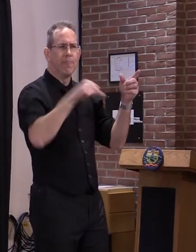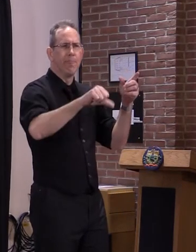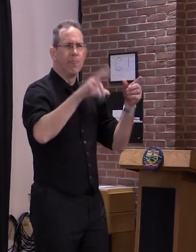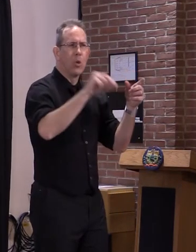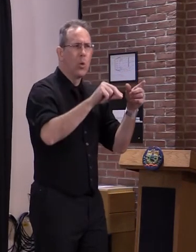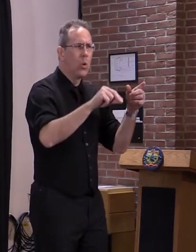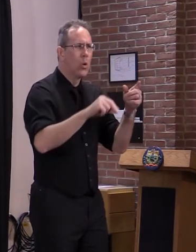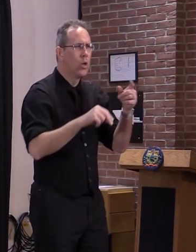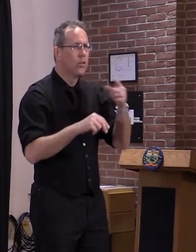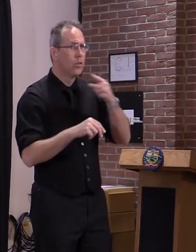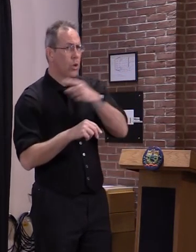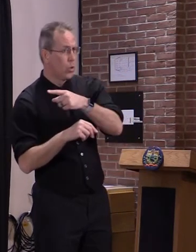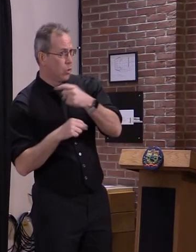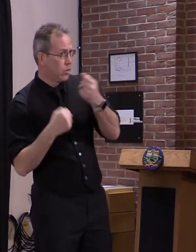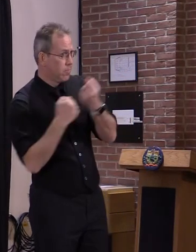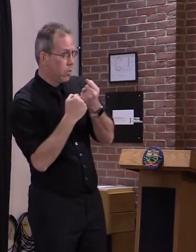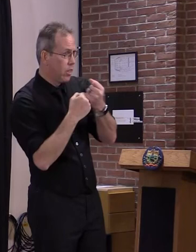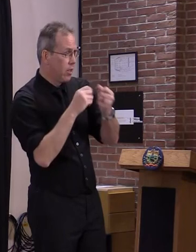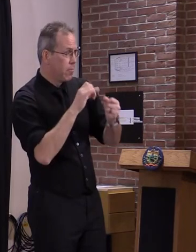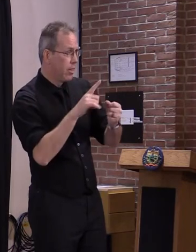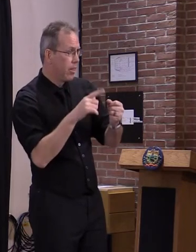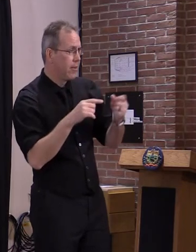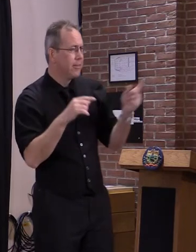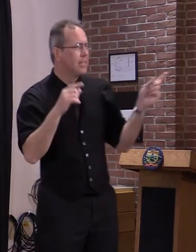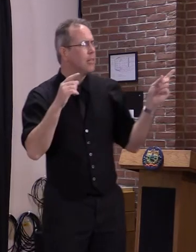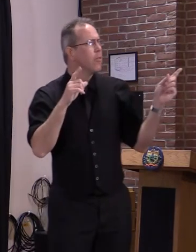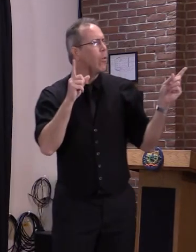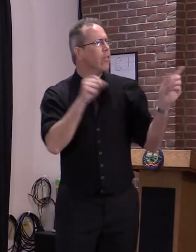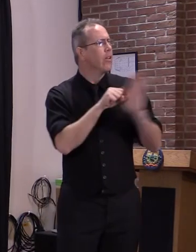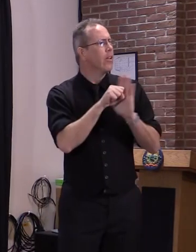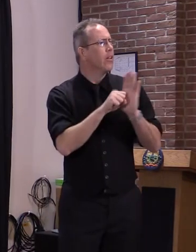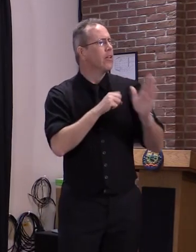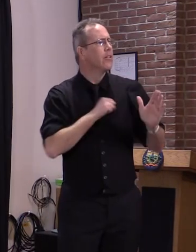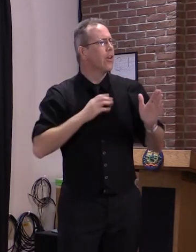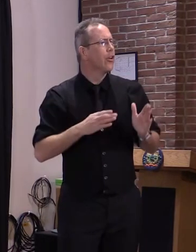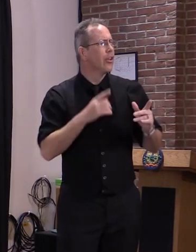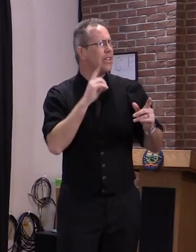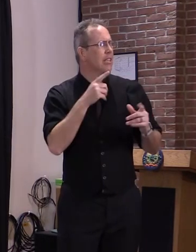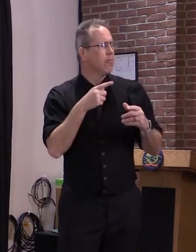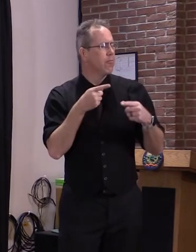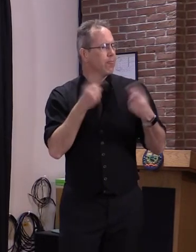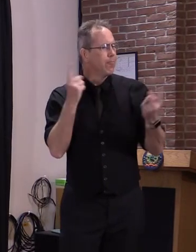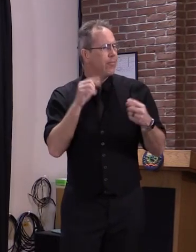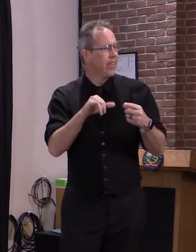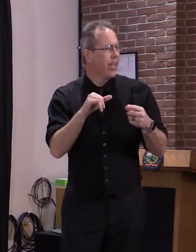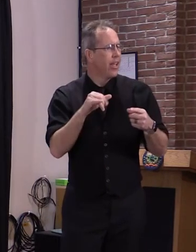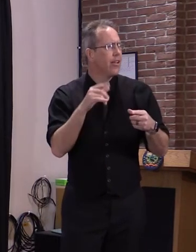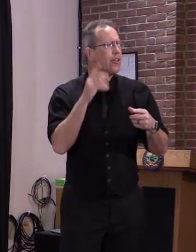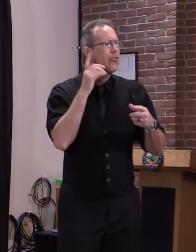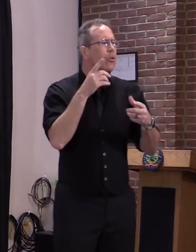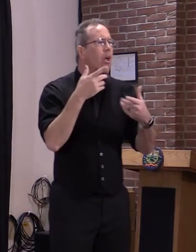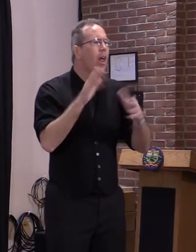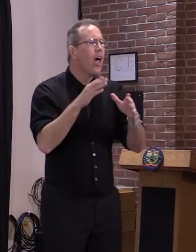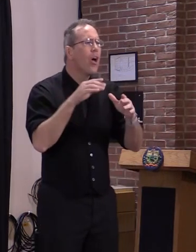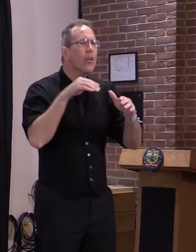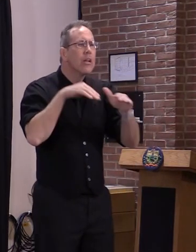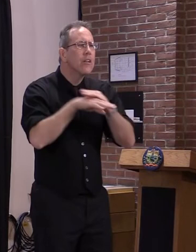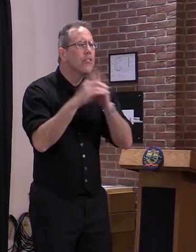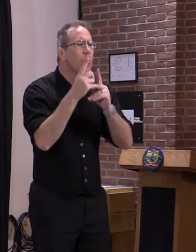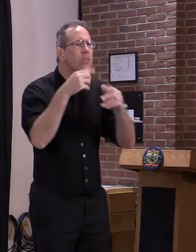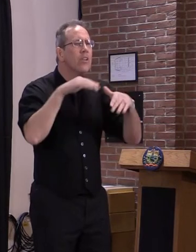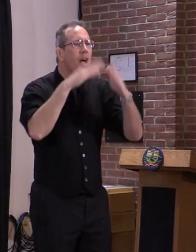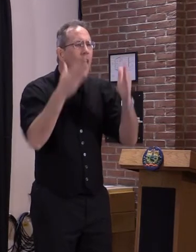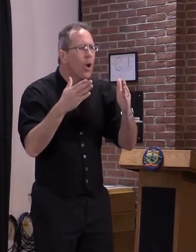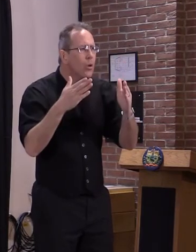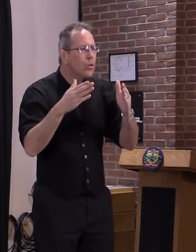a provision that allowing courts to remove guns from a household without the due process of being able to make a case